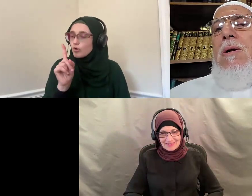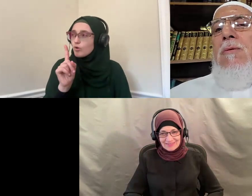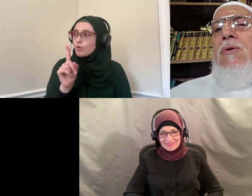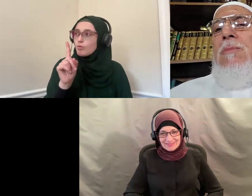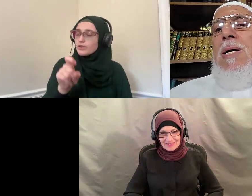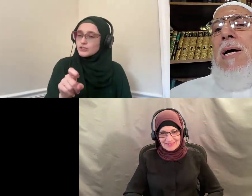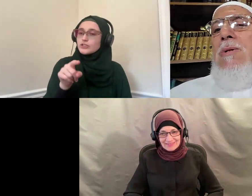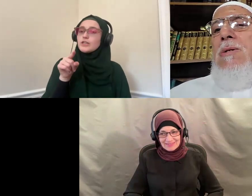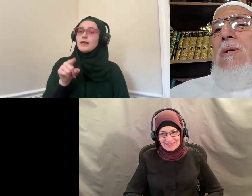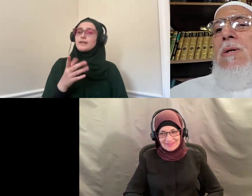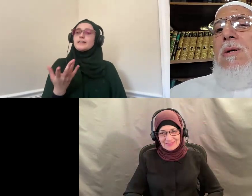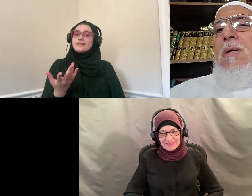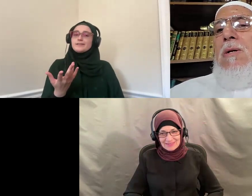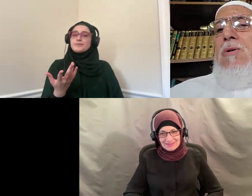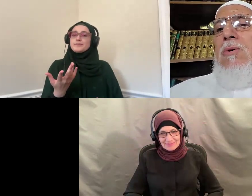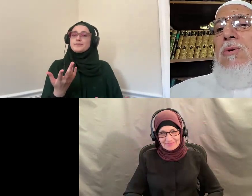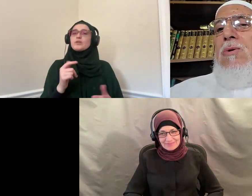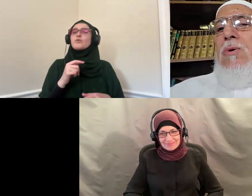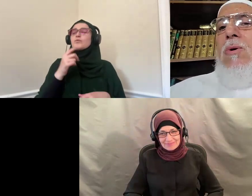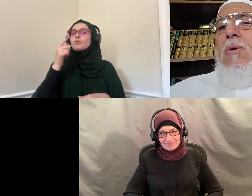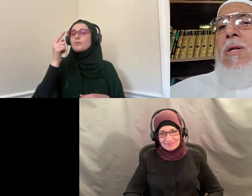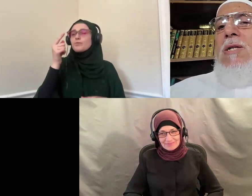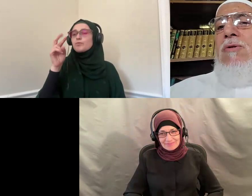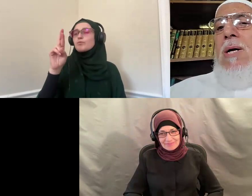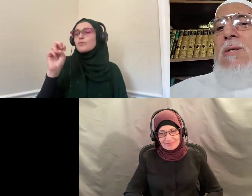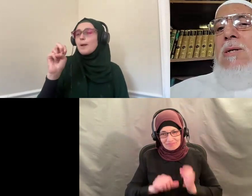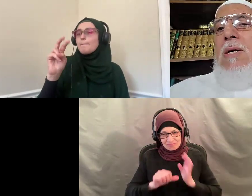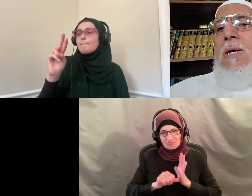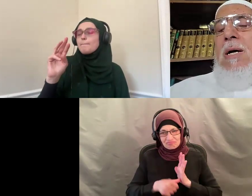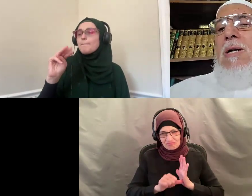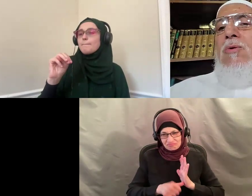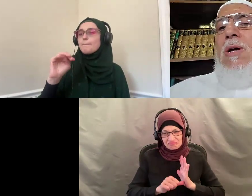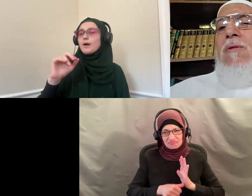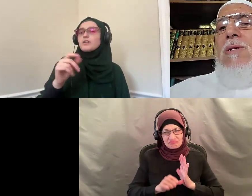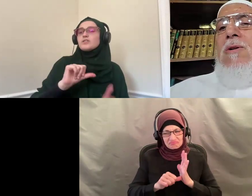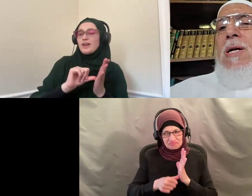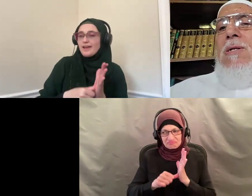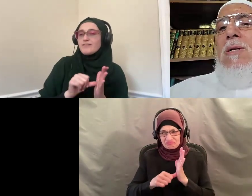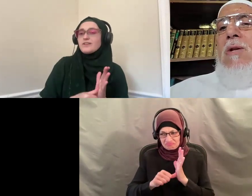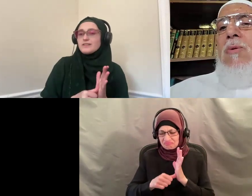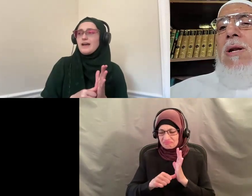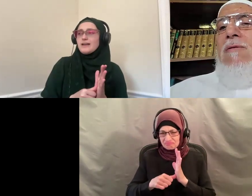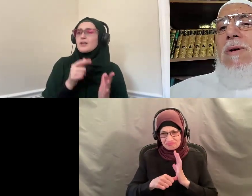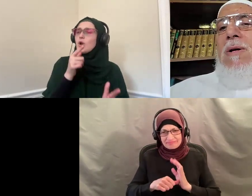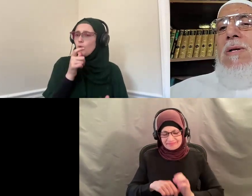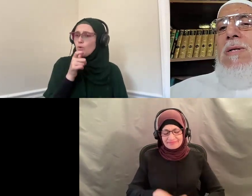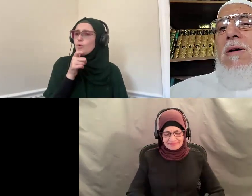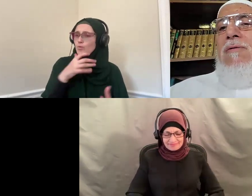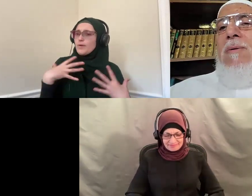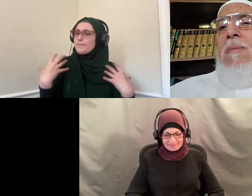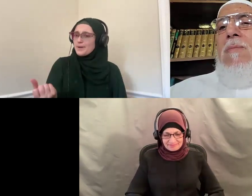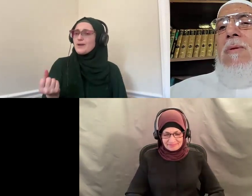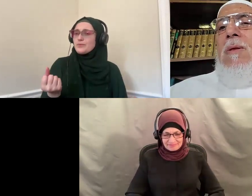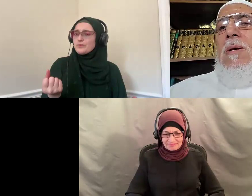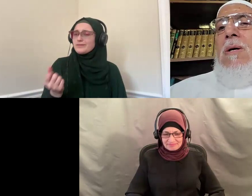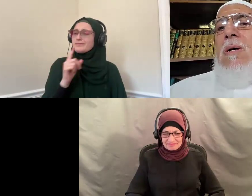down from the clouds to grow things for us and to give us drinks that we love in this